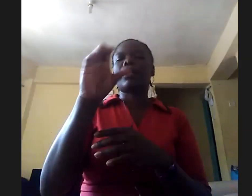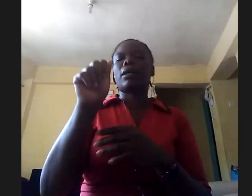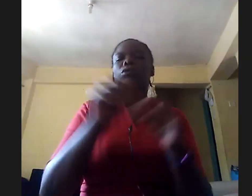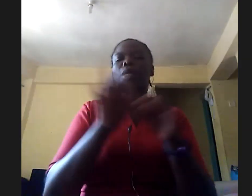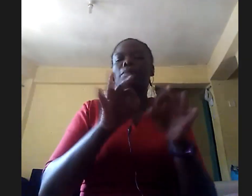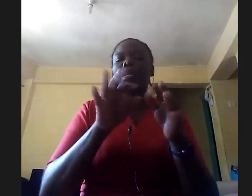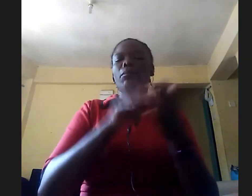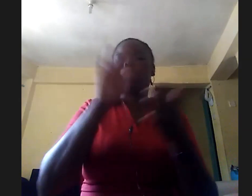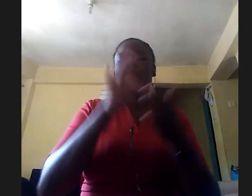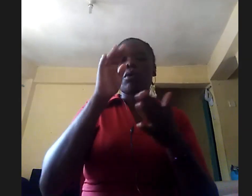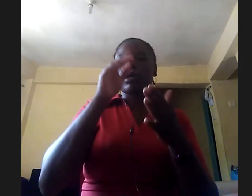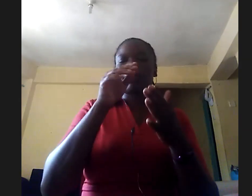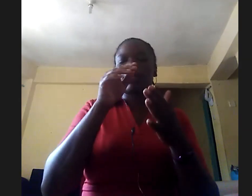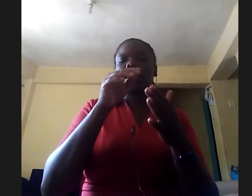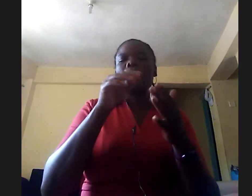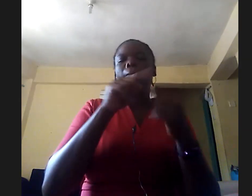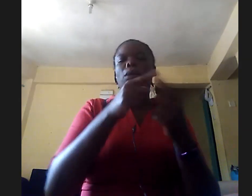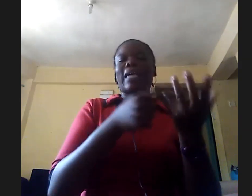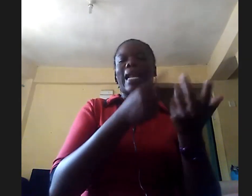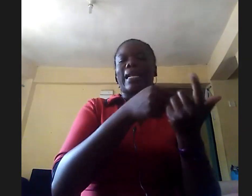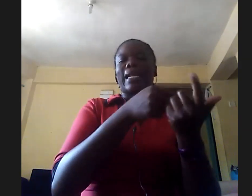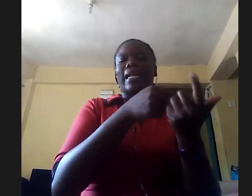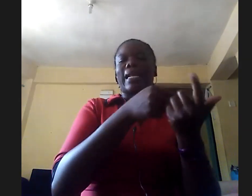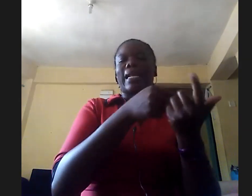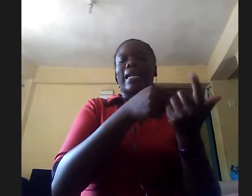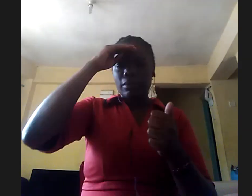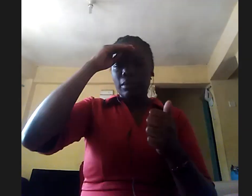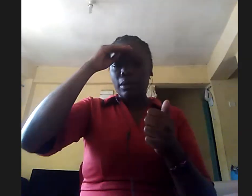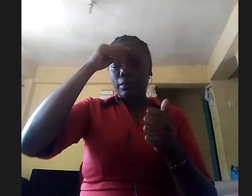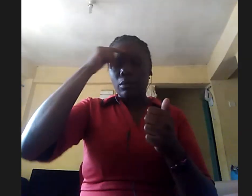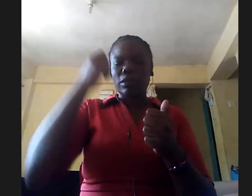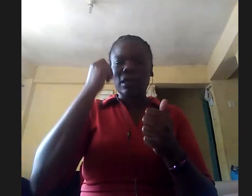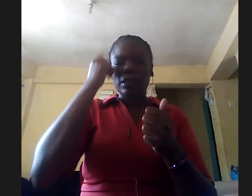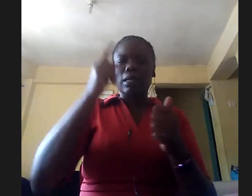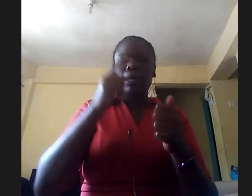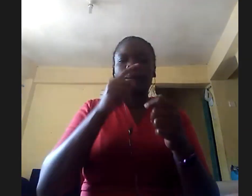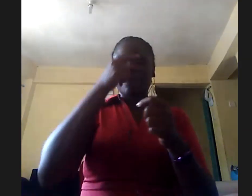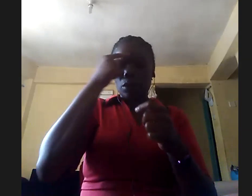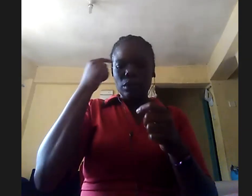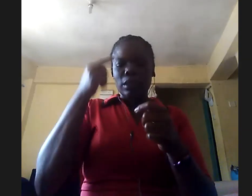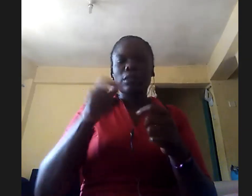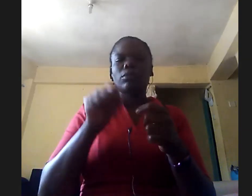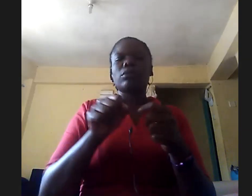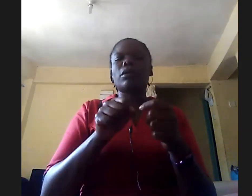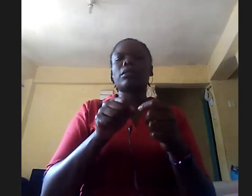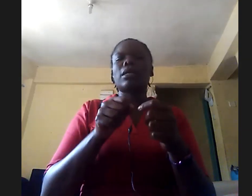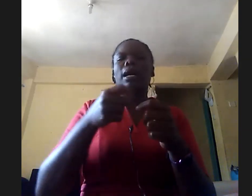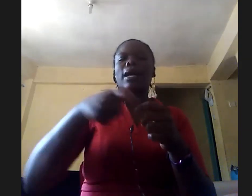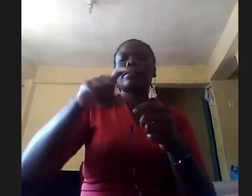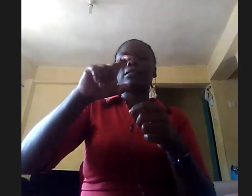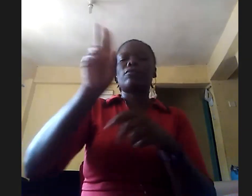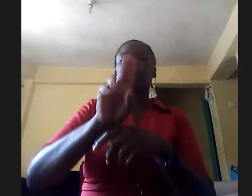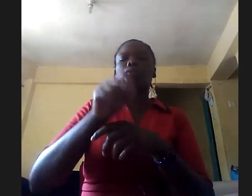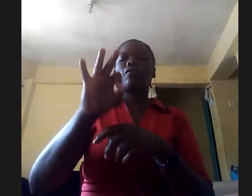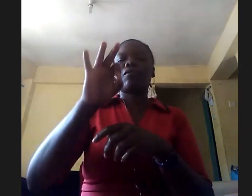with them further. But what I'm just trying to drive the point home is excessive use of alcohol is what will cause